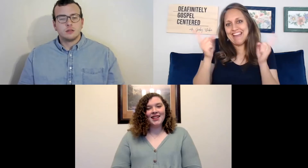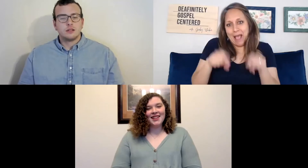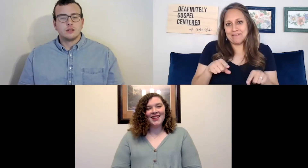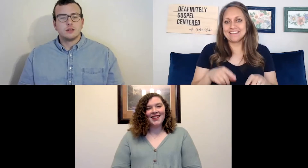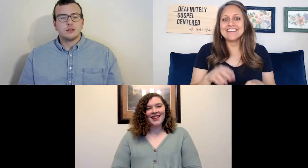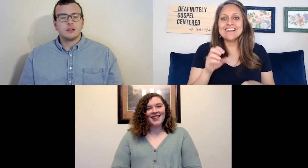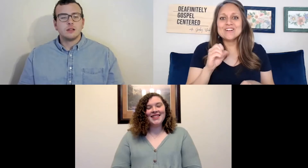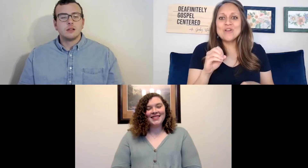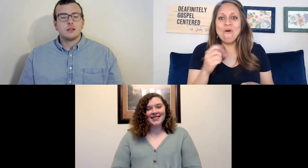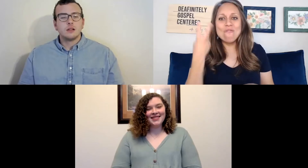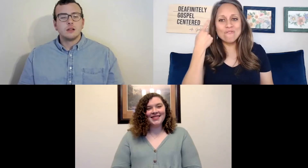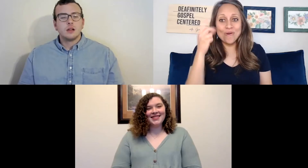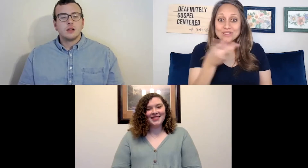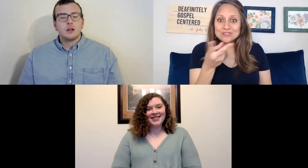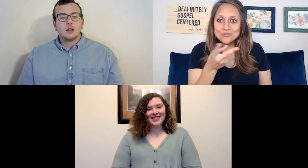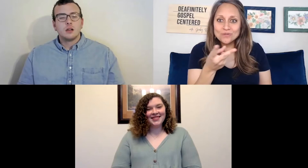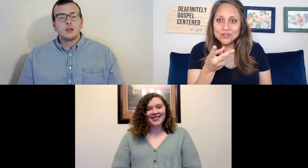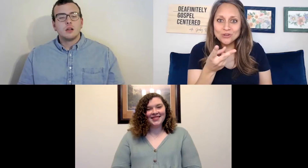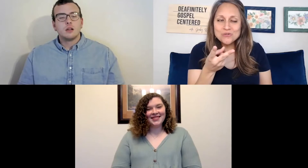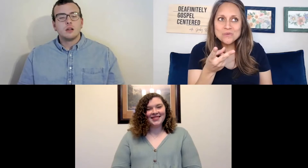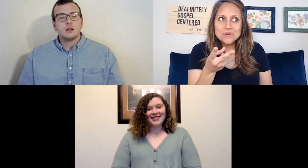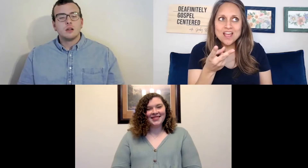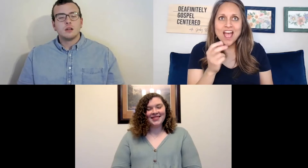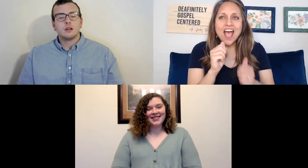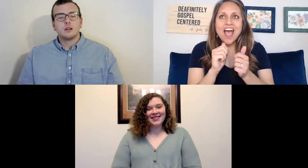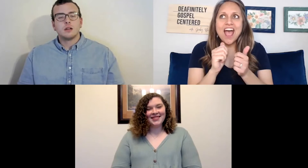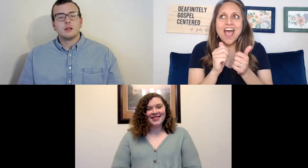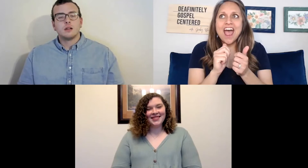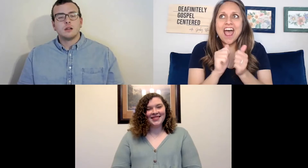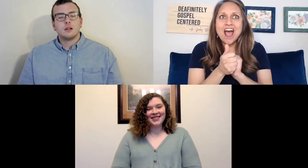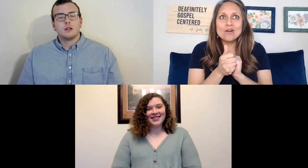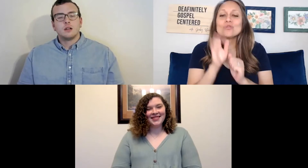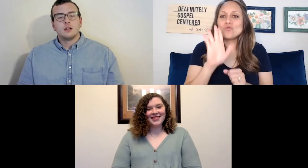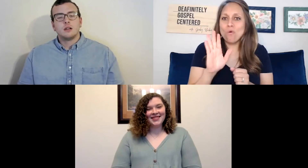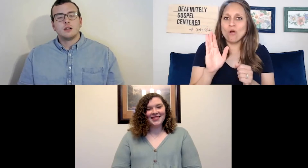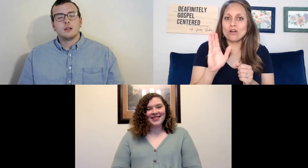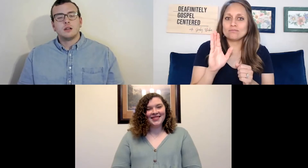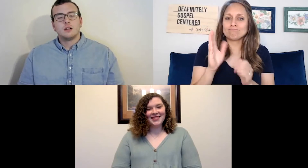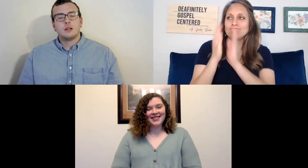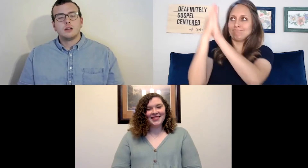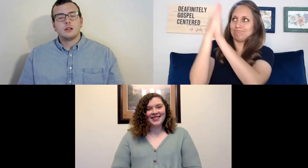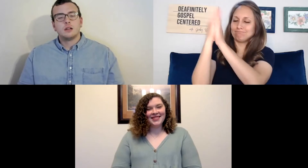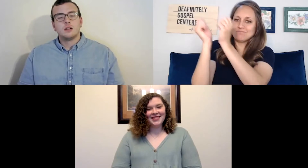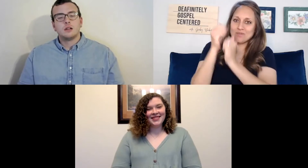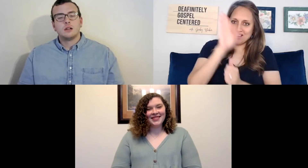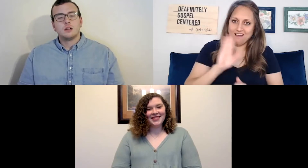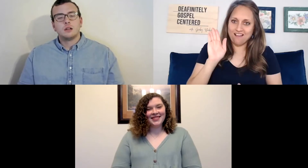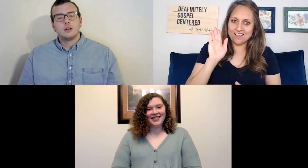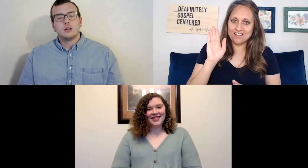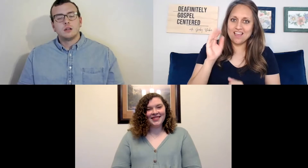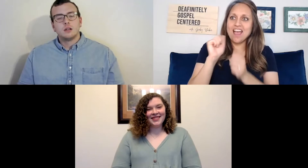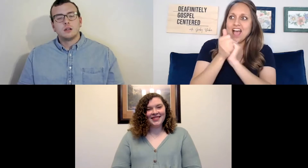to get frustrated with each other, right? It happens. So for each of you, how does your relationship